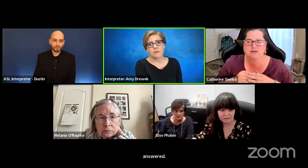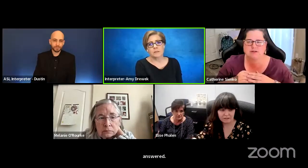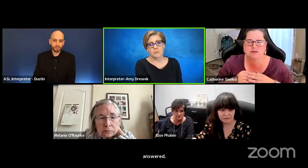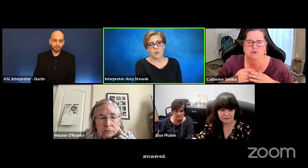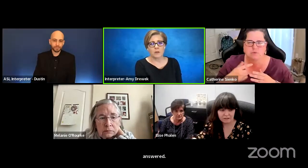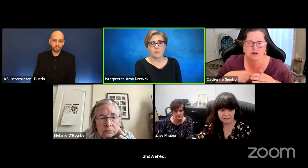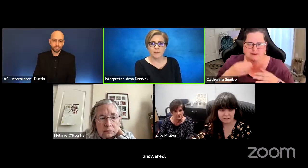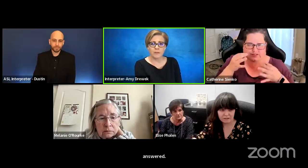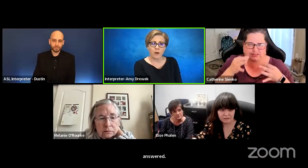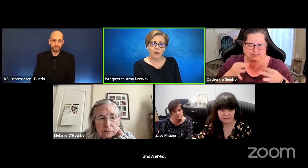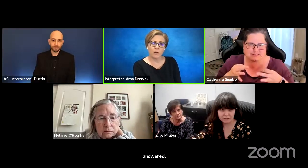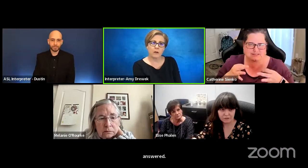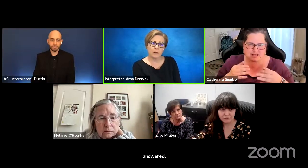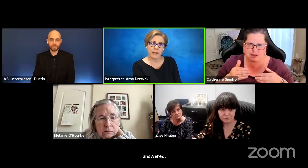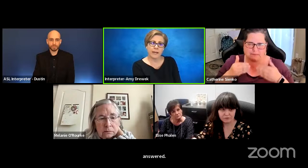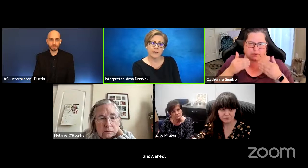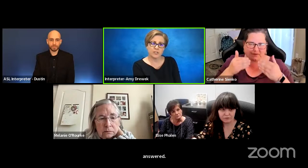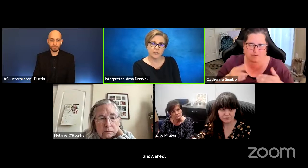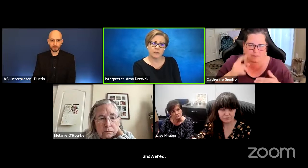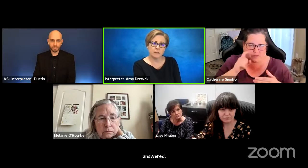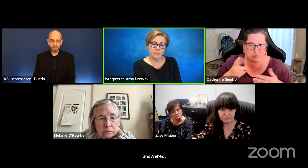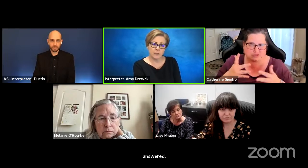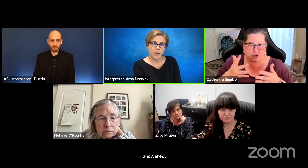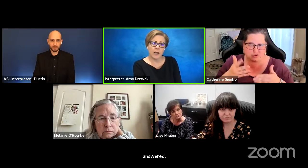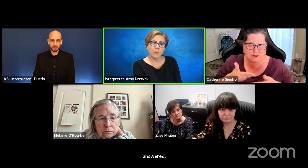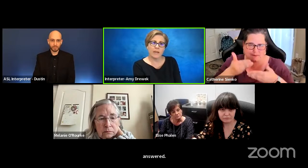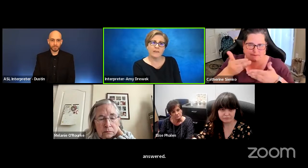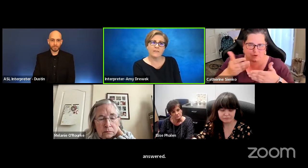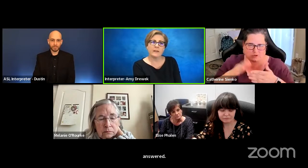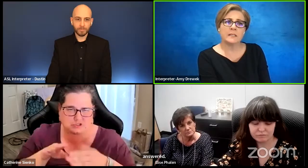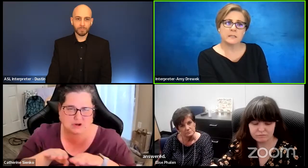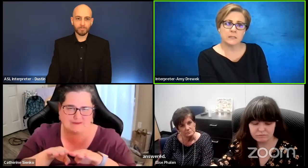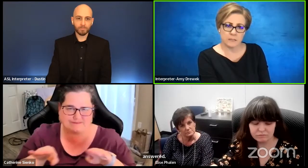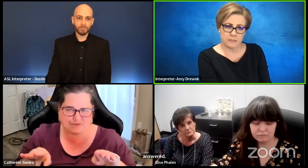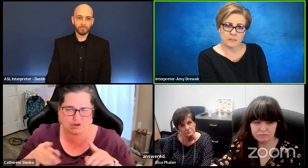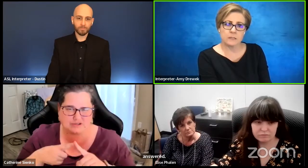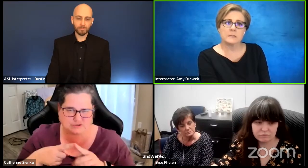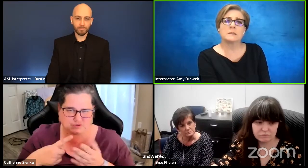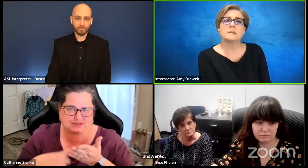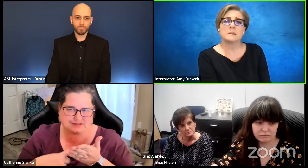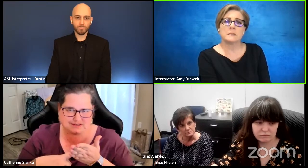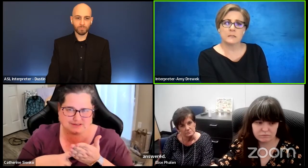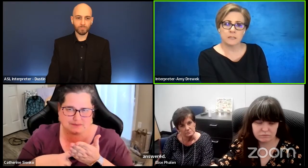I have spoken with our AAG, and we've